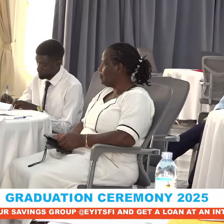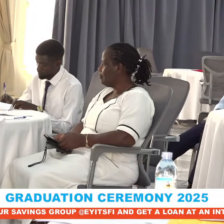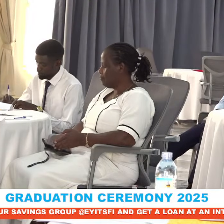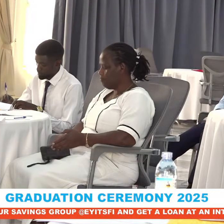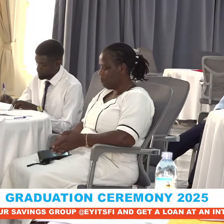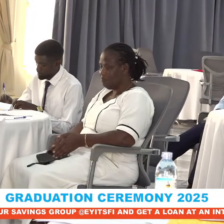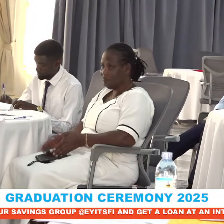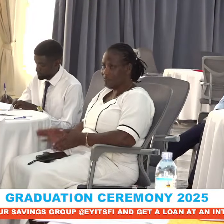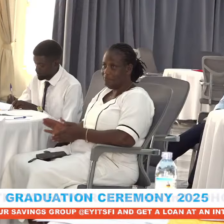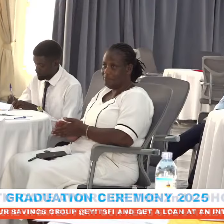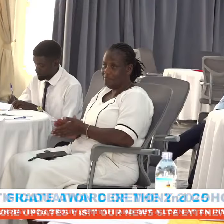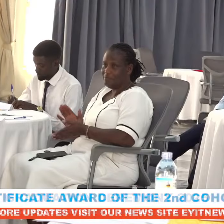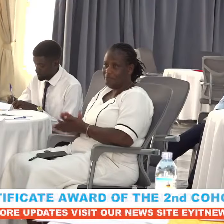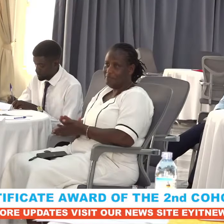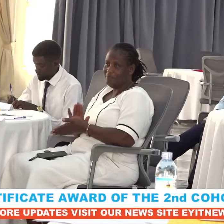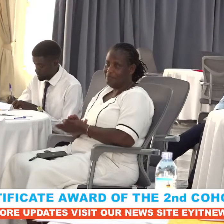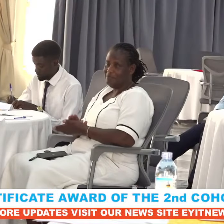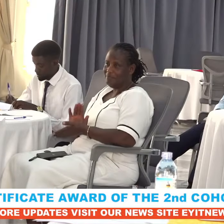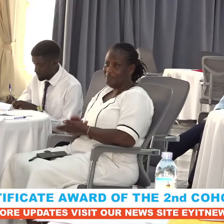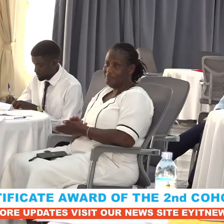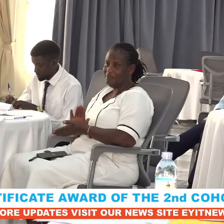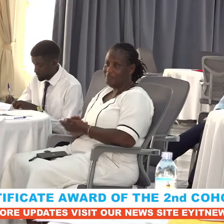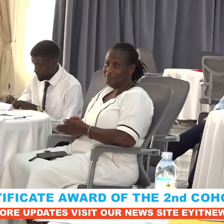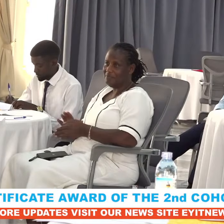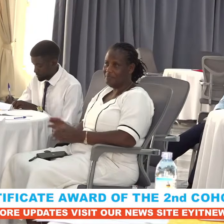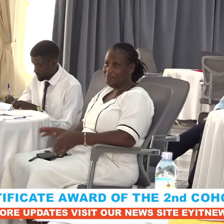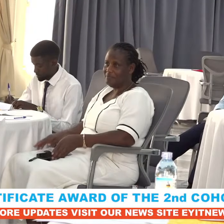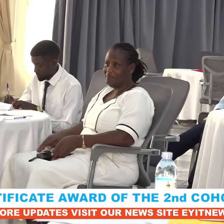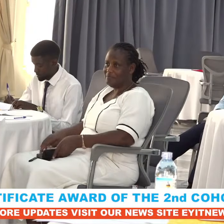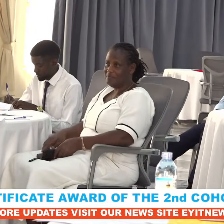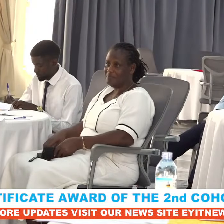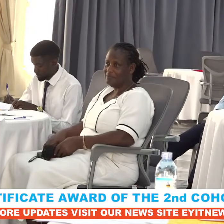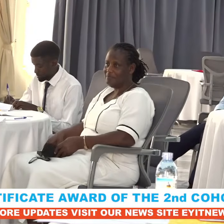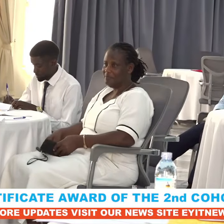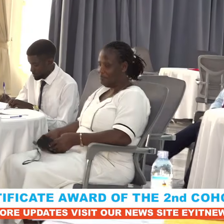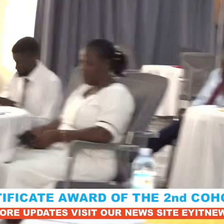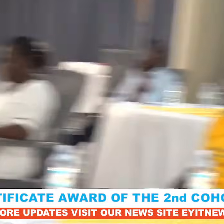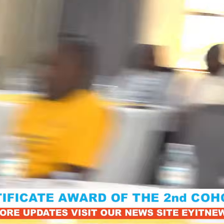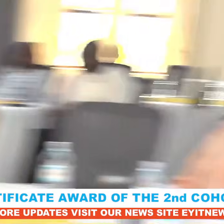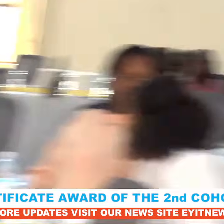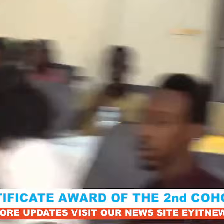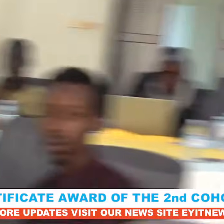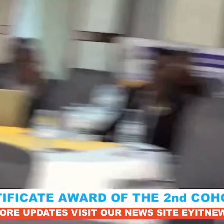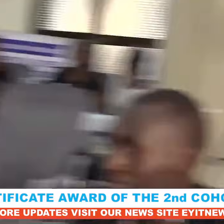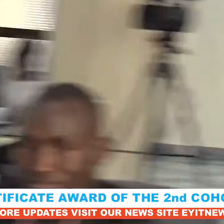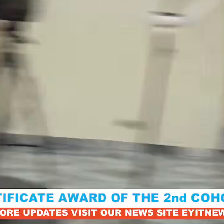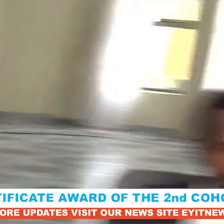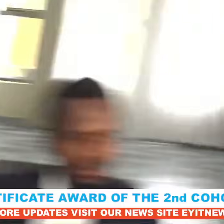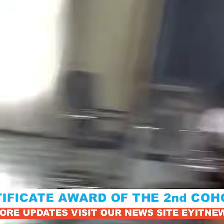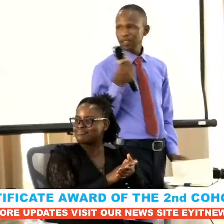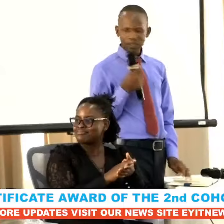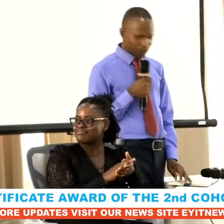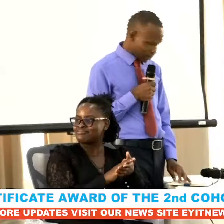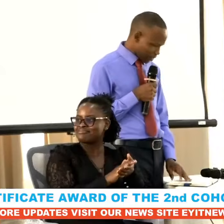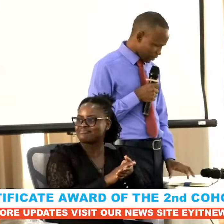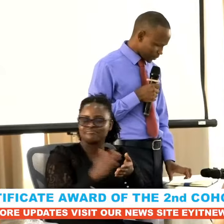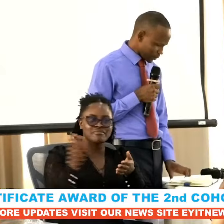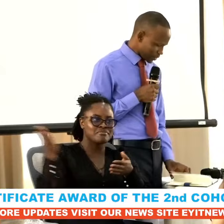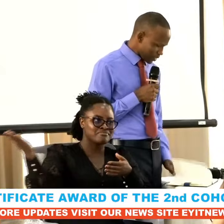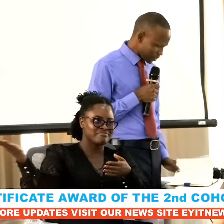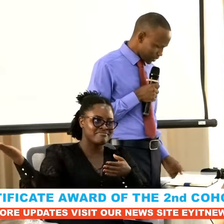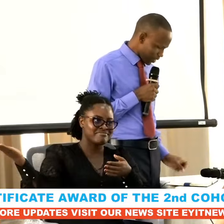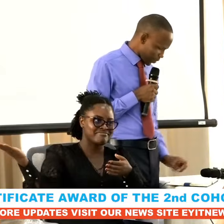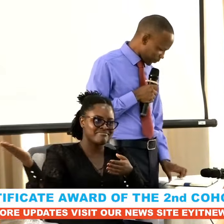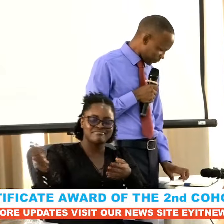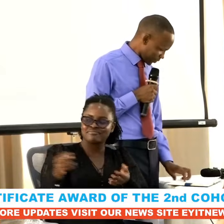Yeah, only that he's not here, but I recognize him. He's here. Hey, Hussein is there.